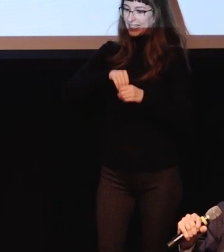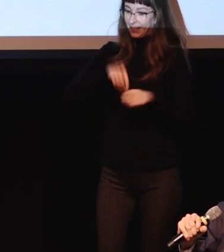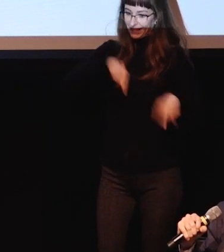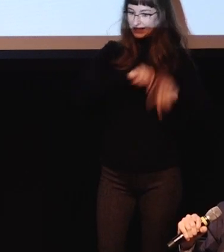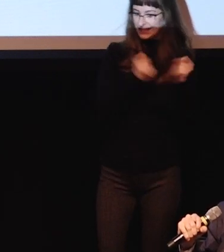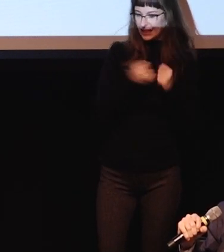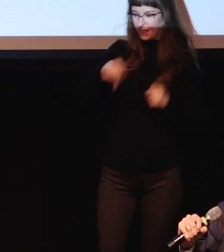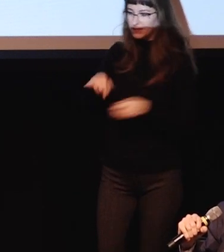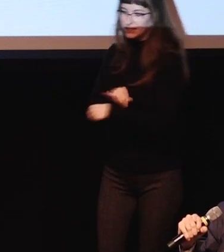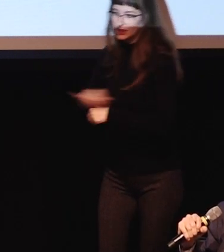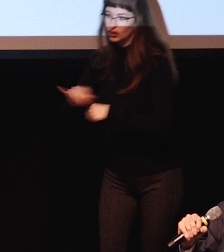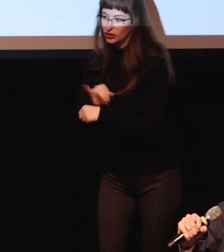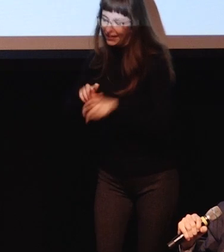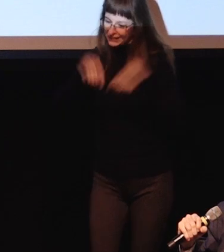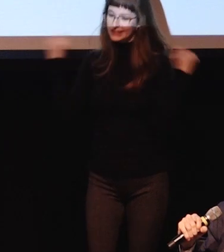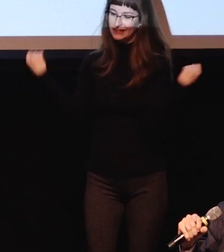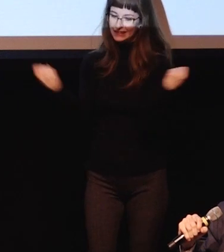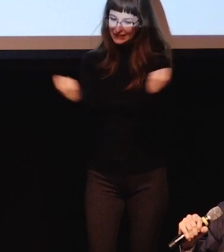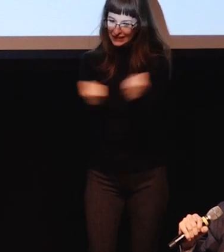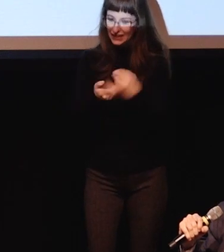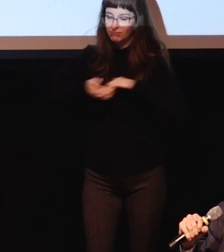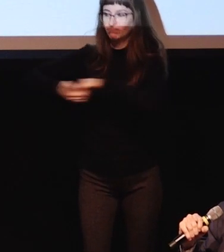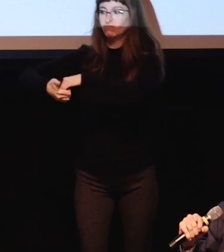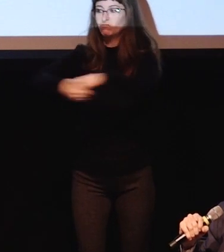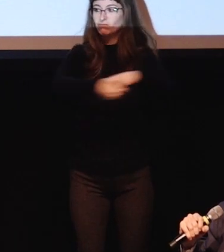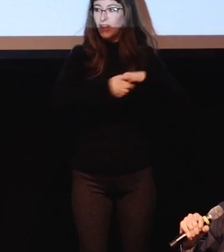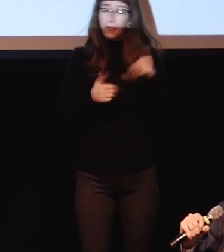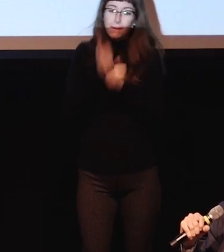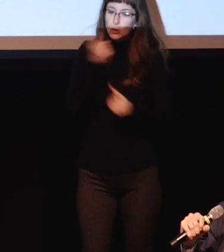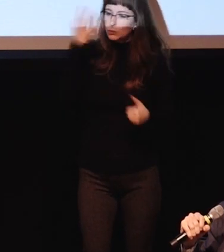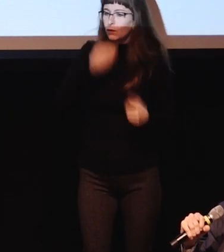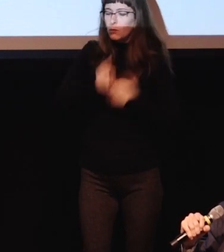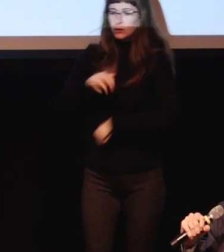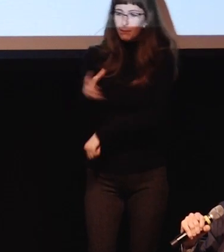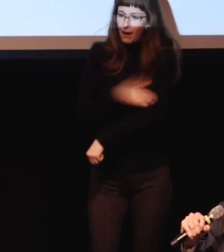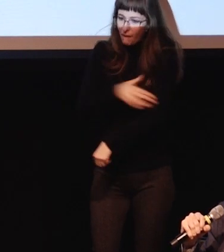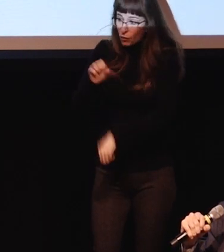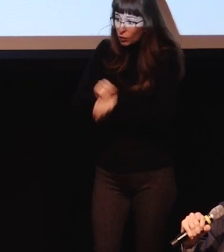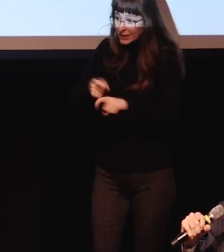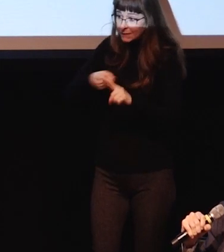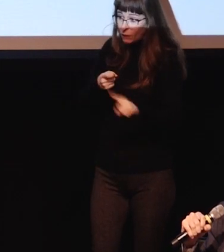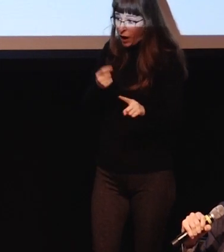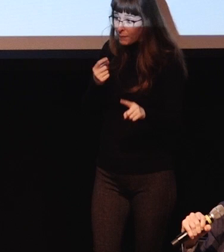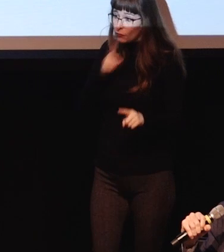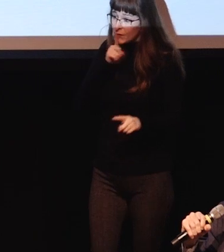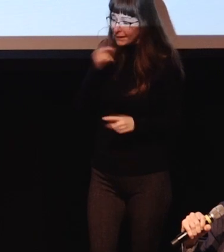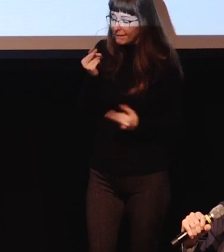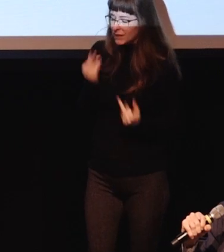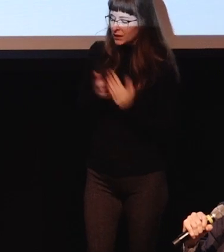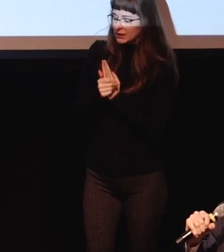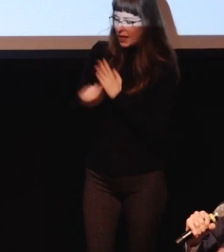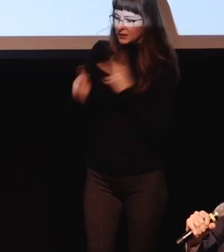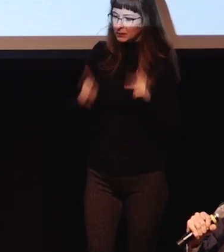beautiful and powerful work comes from really fucking talented people coming together and making art, and it cannot be done